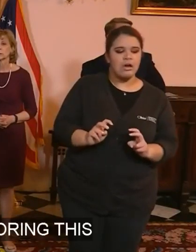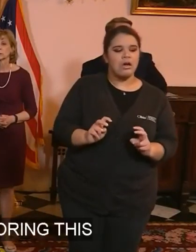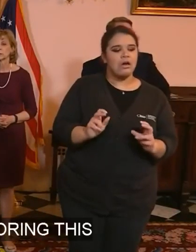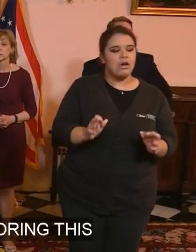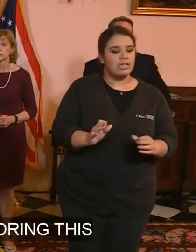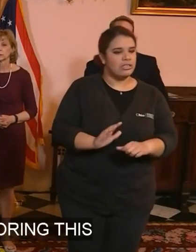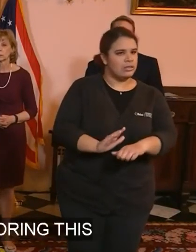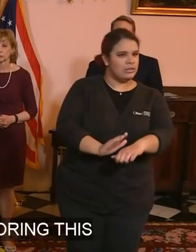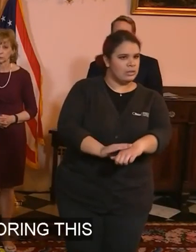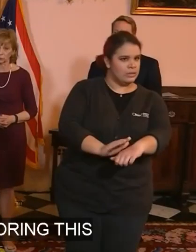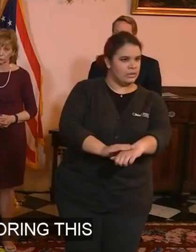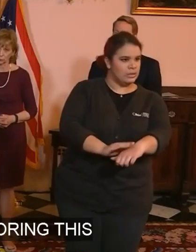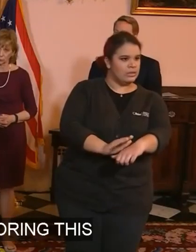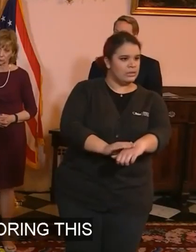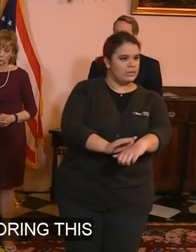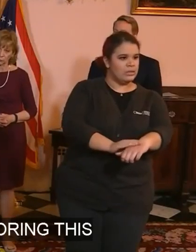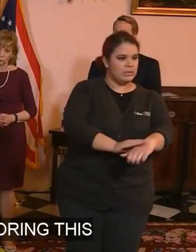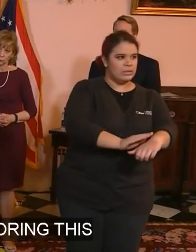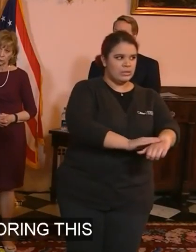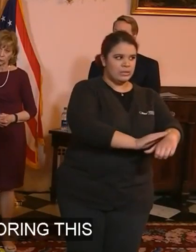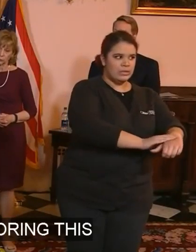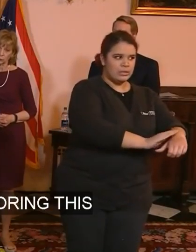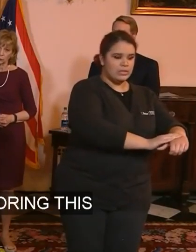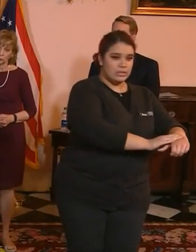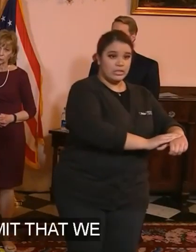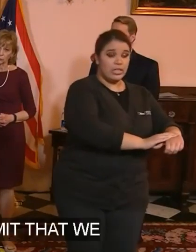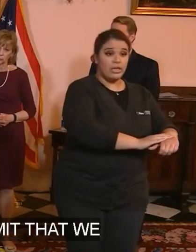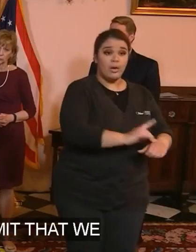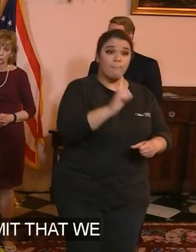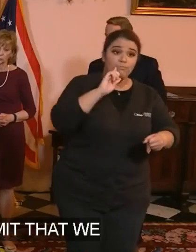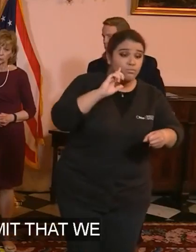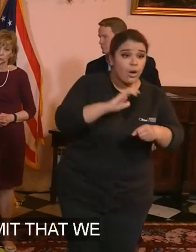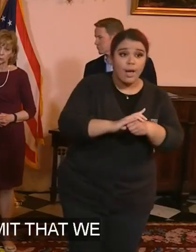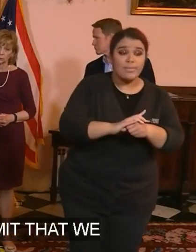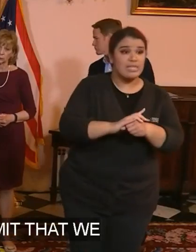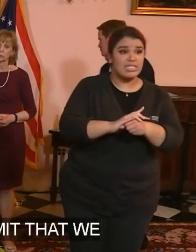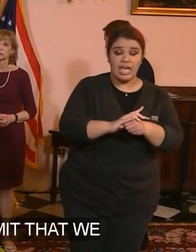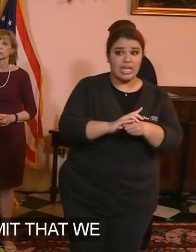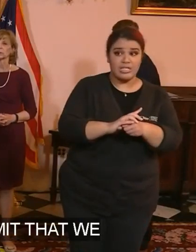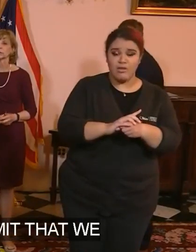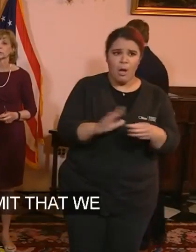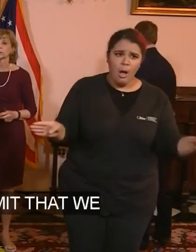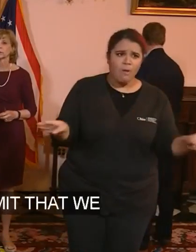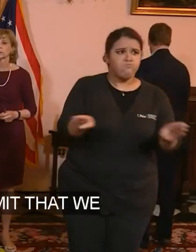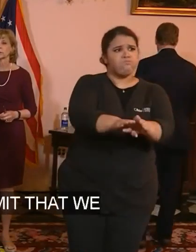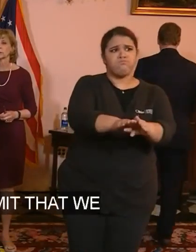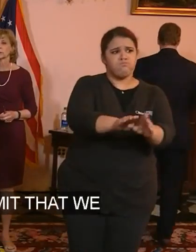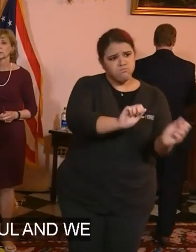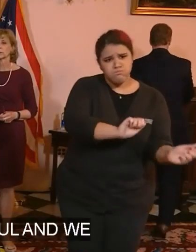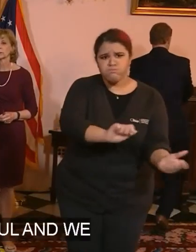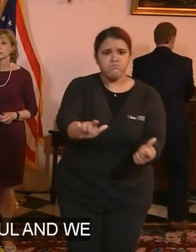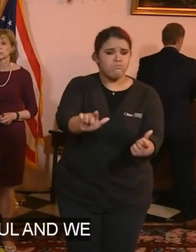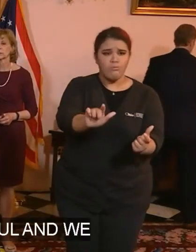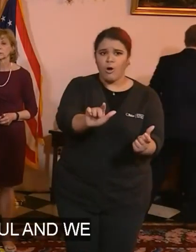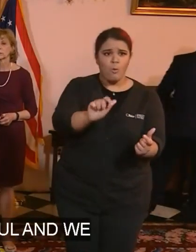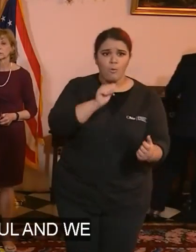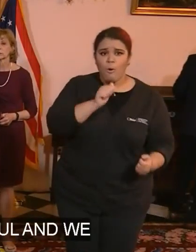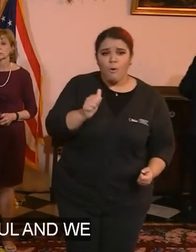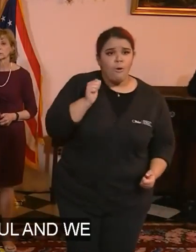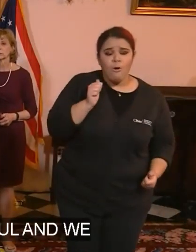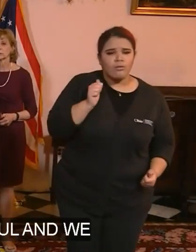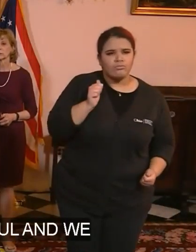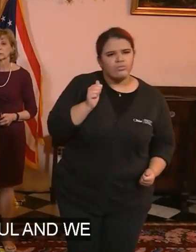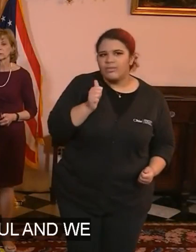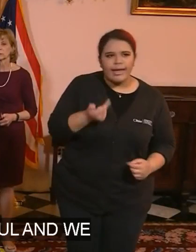commitment that we won't do that. But it is very, very helpful, and we're all in this together, if every business, whether